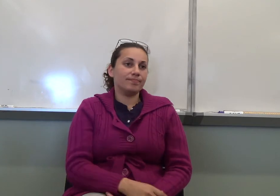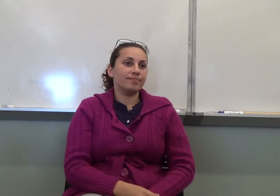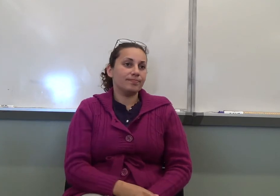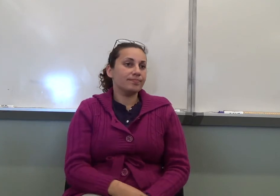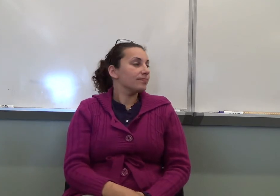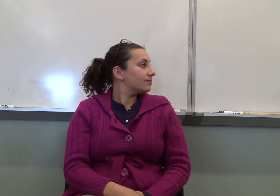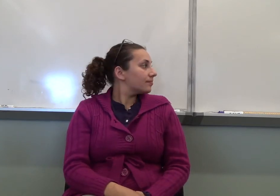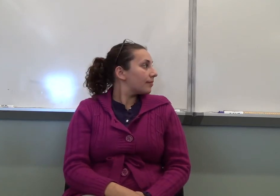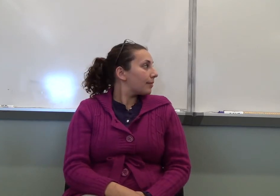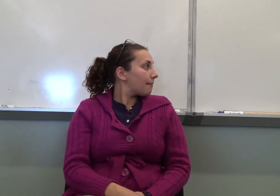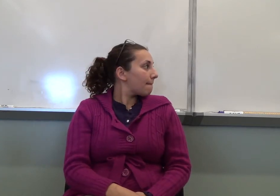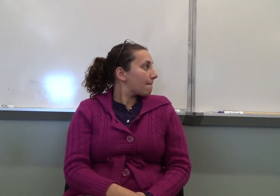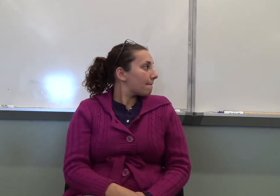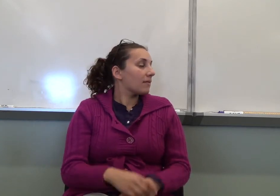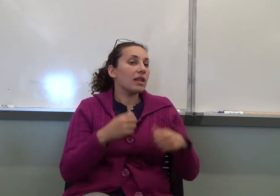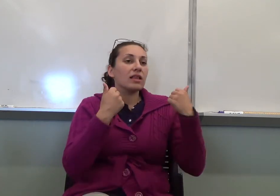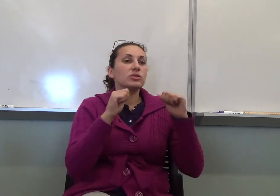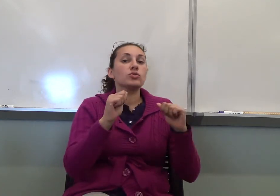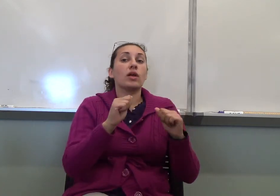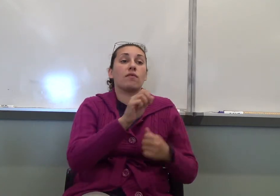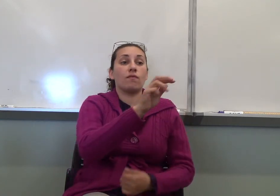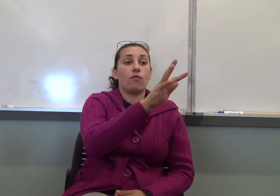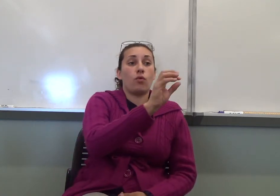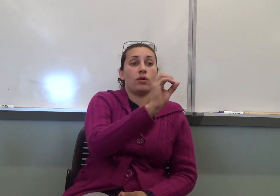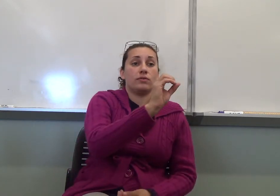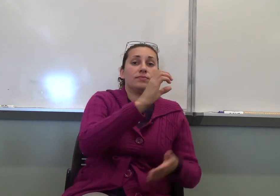Okay, let's do something like this. 40 subtract a minus 8.